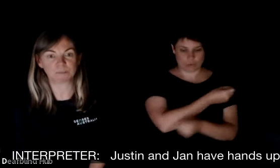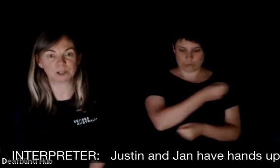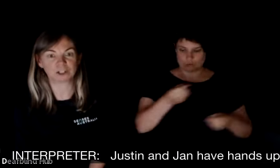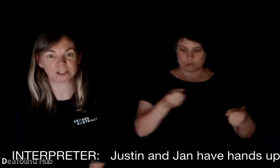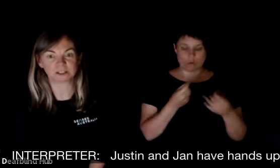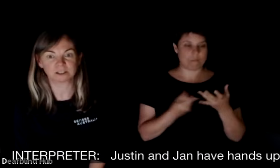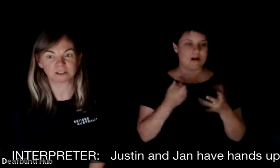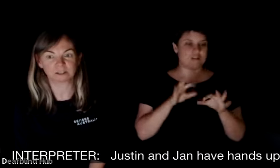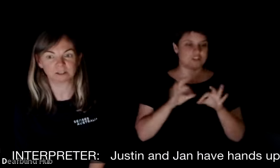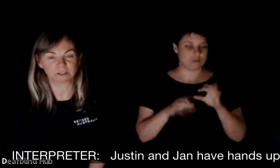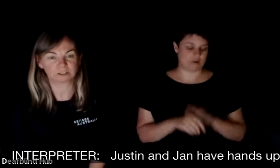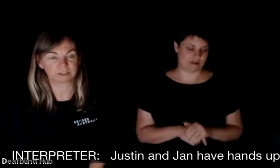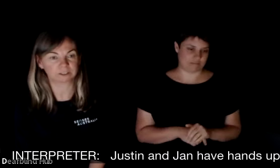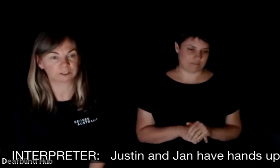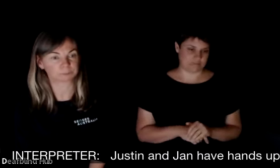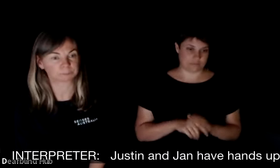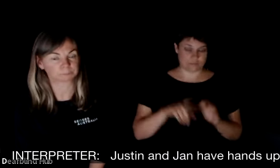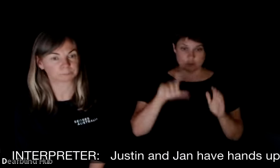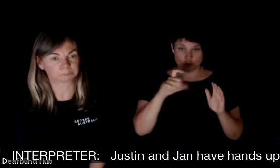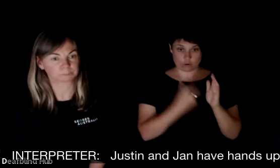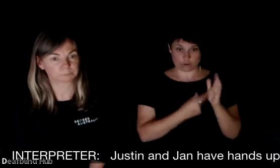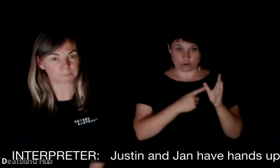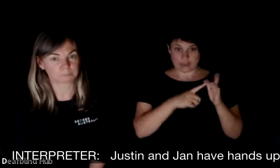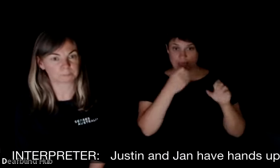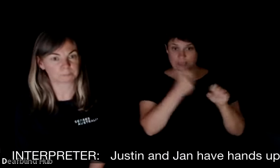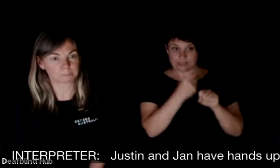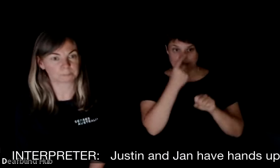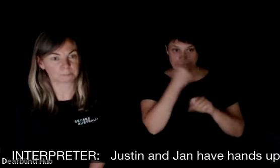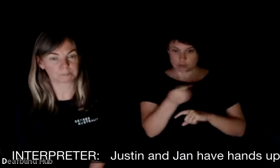Craig, can you bring Justin across?